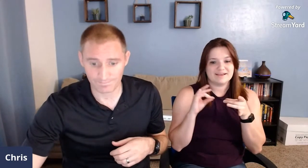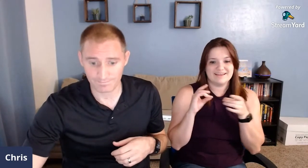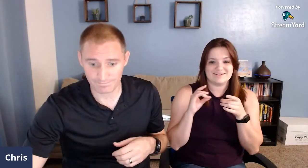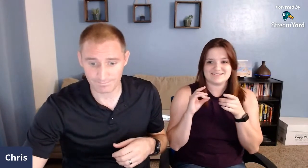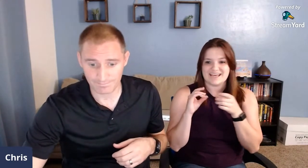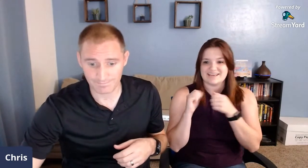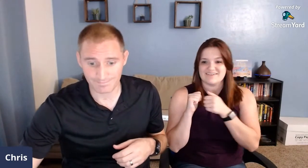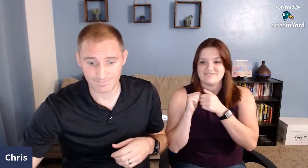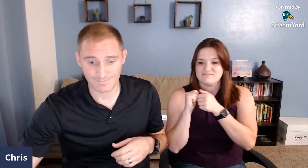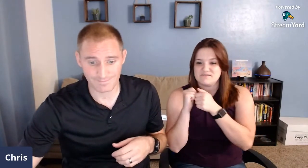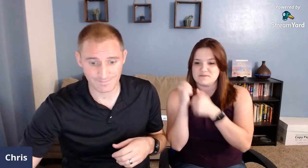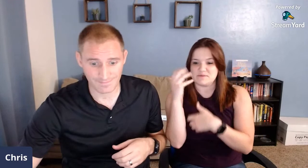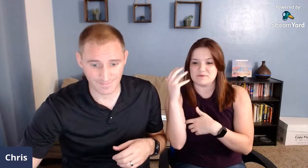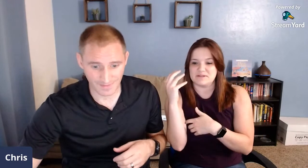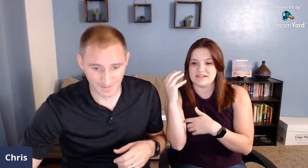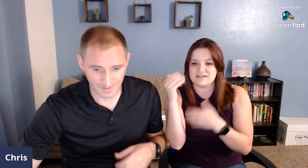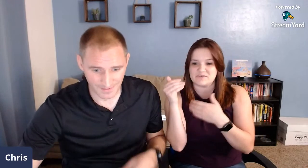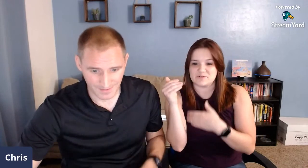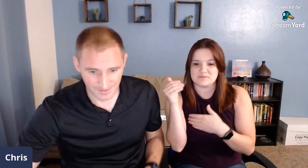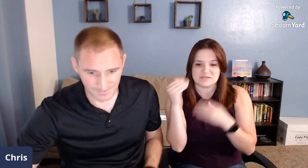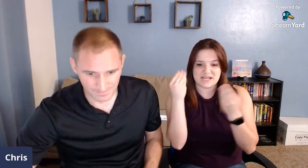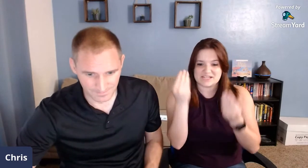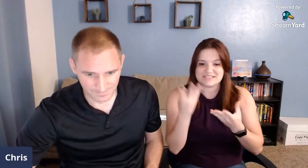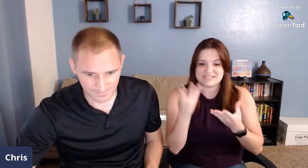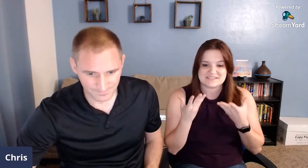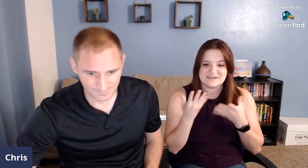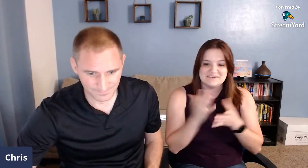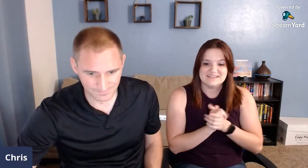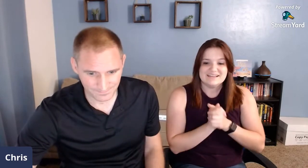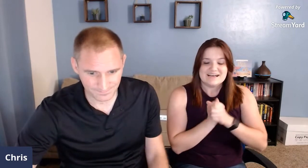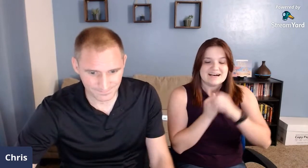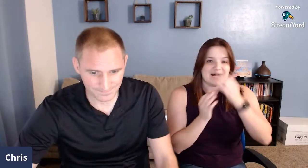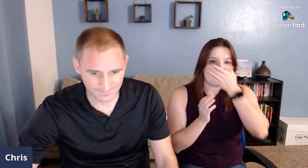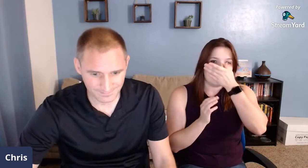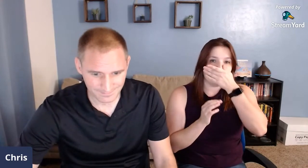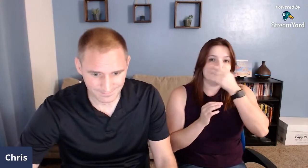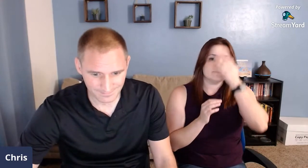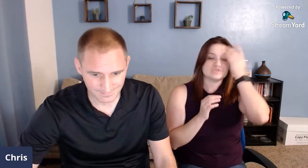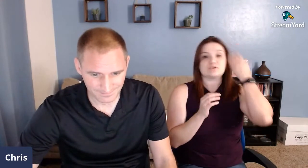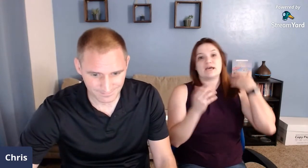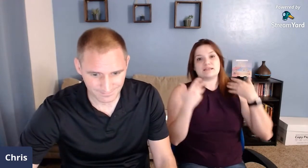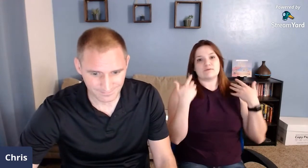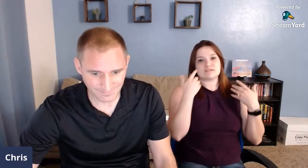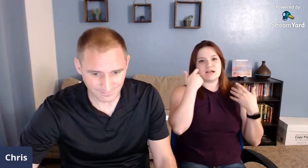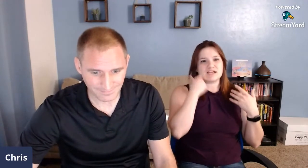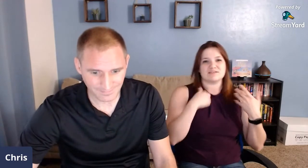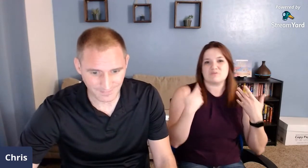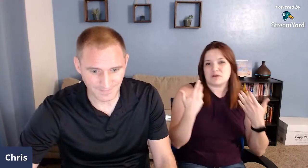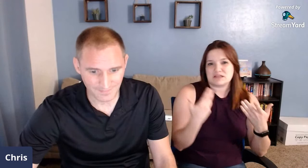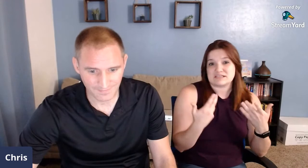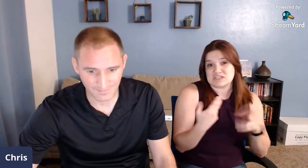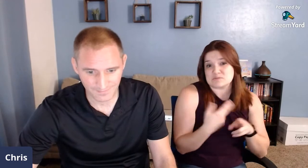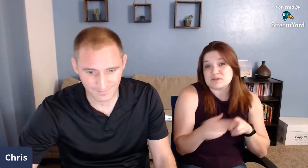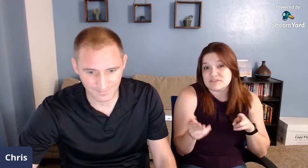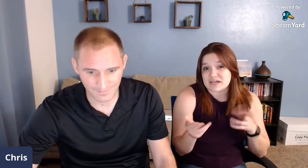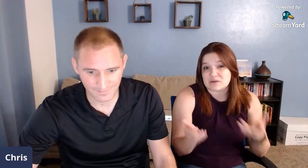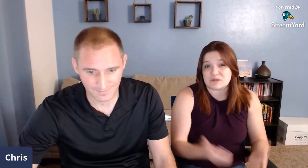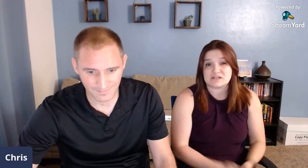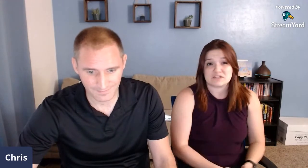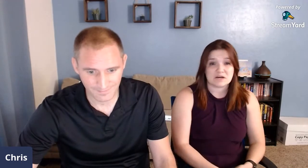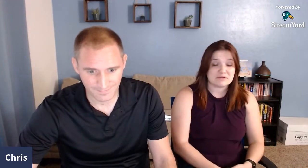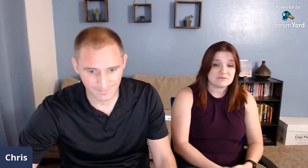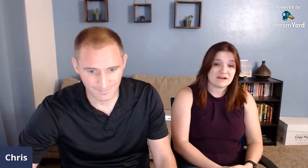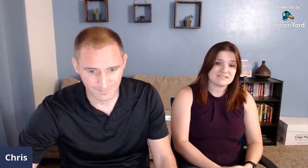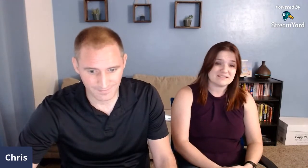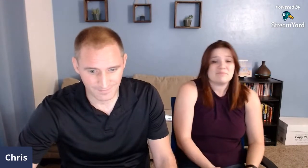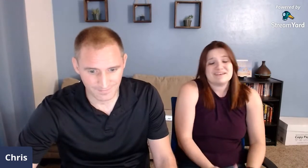if you want. There's like 50 people in different rooms, so yeah, just let us know. So yeah, that was kind of like one of the things I just briefly kind of wanted